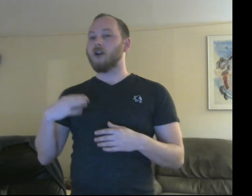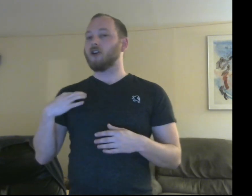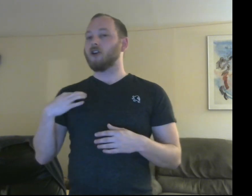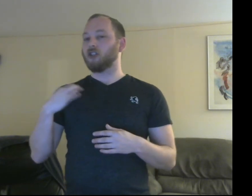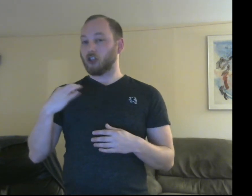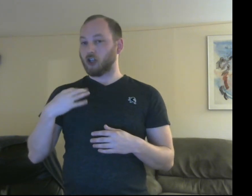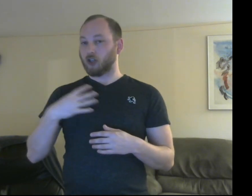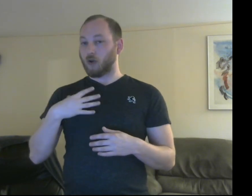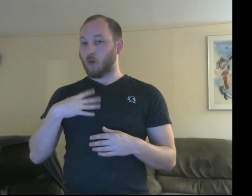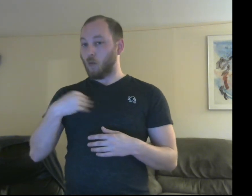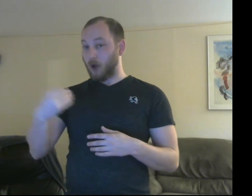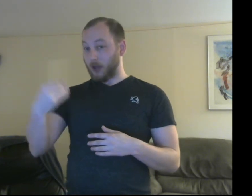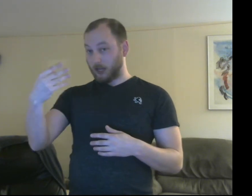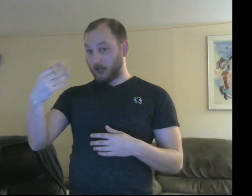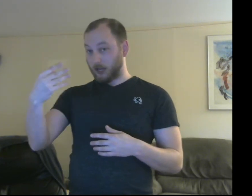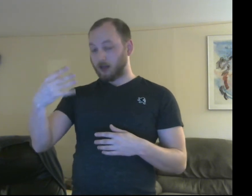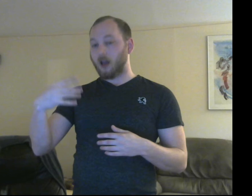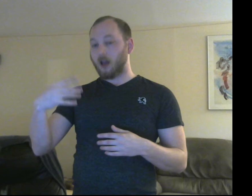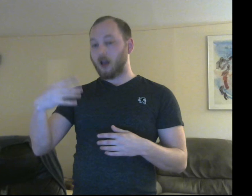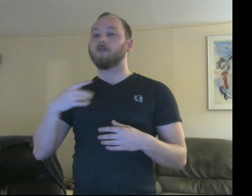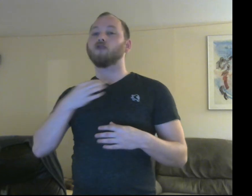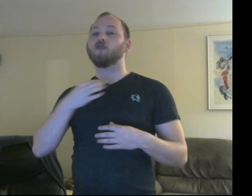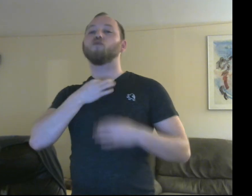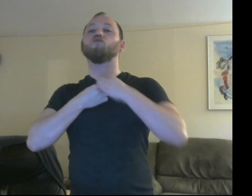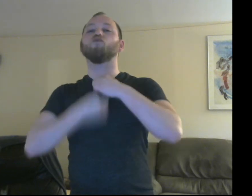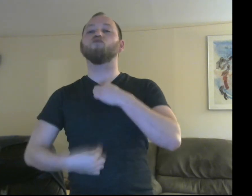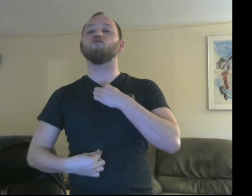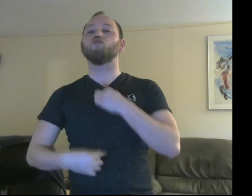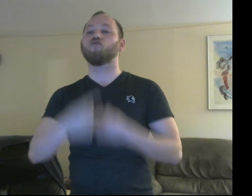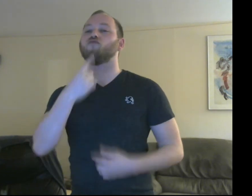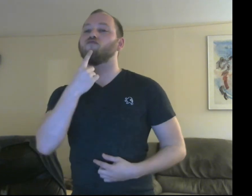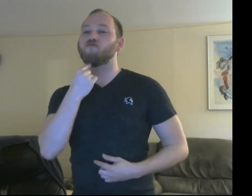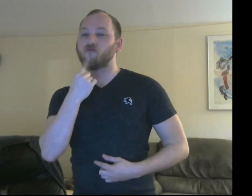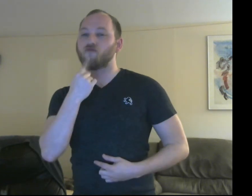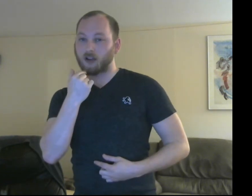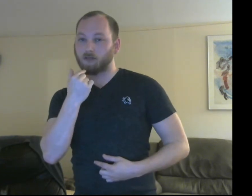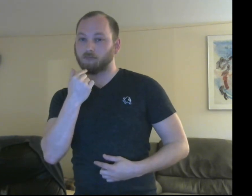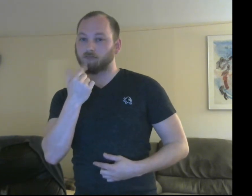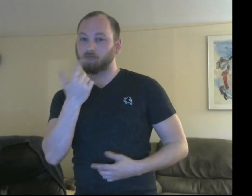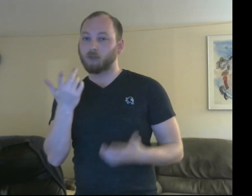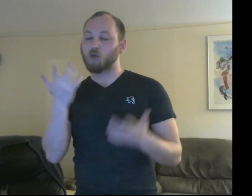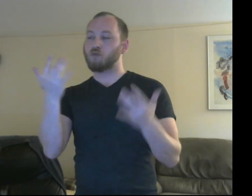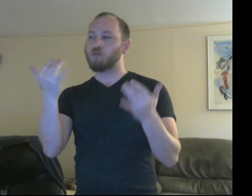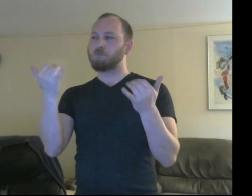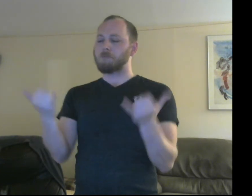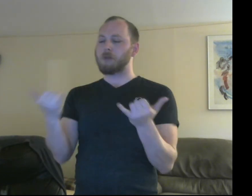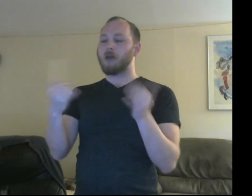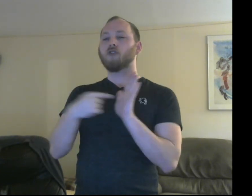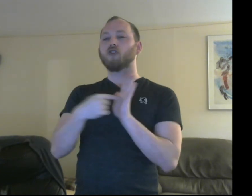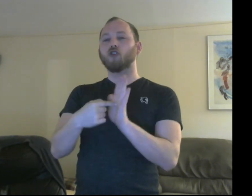what some nice outfits look like, but they might not be appropriate for an interview in the aviation